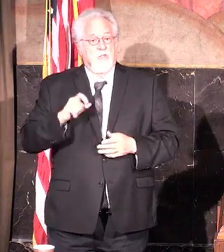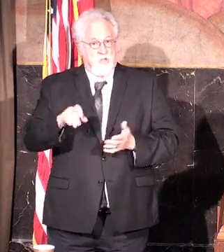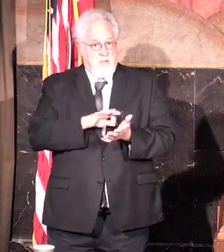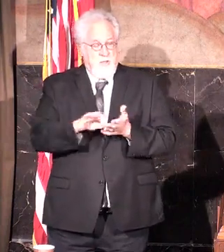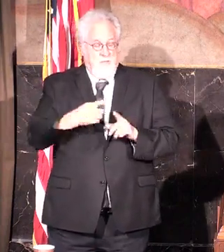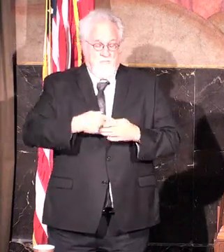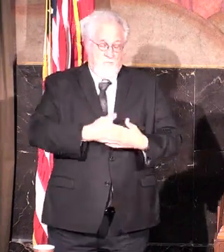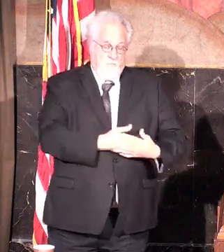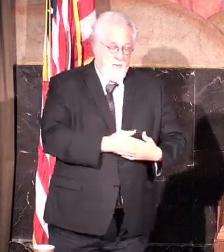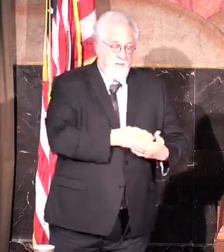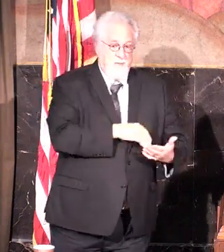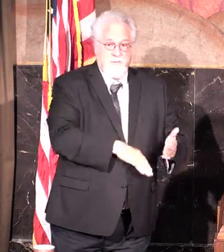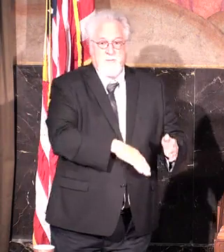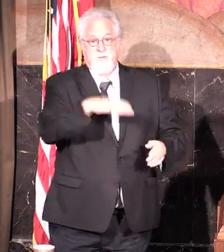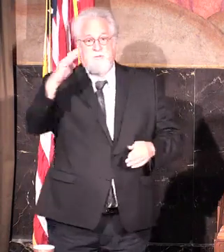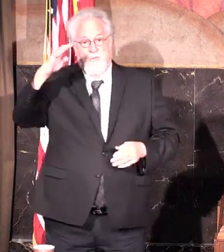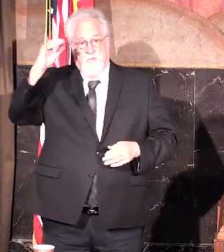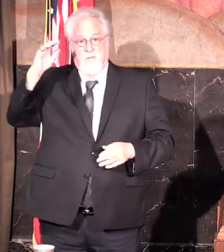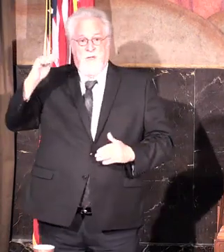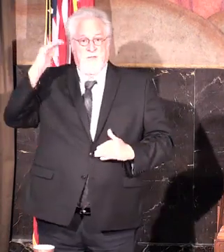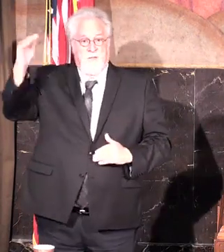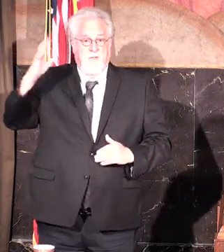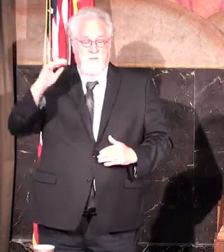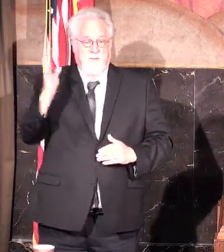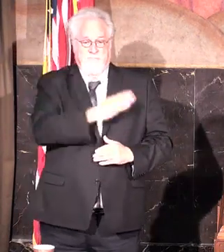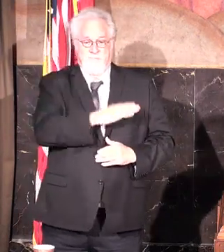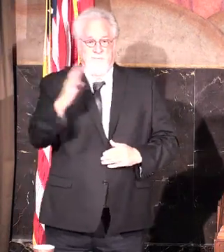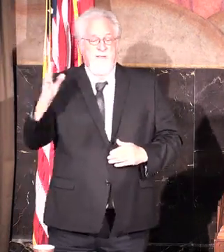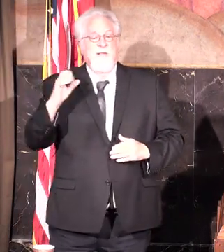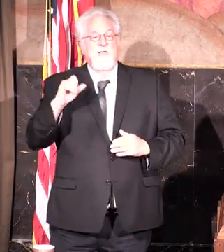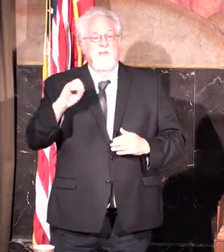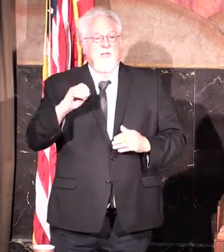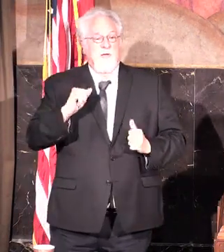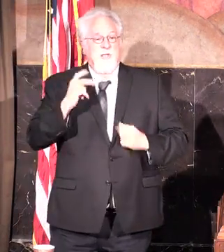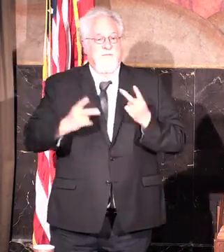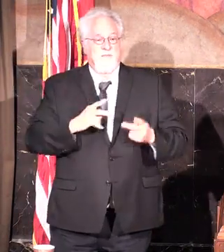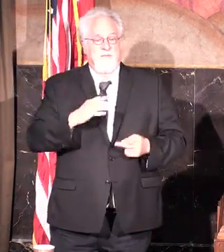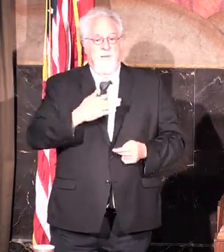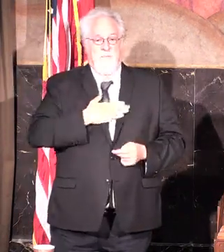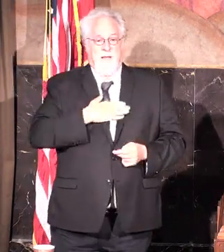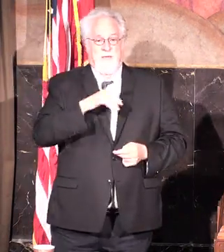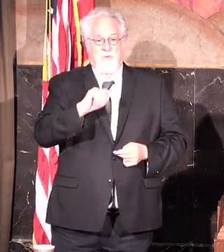from babies to adults and everyone in between. So you can visit